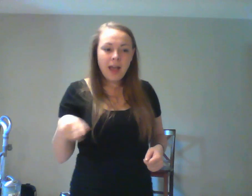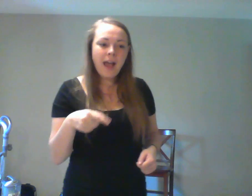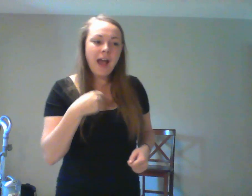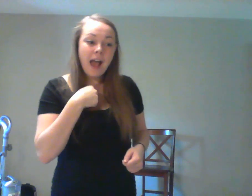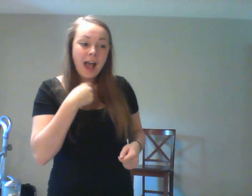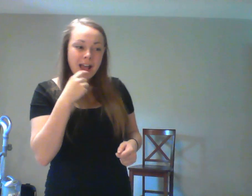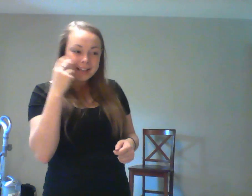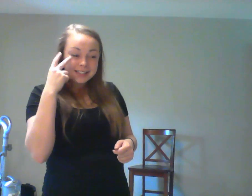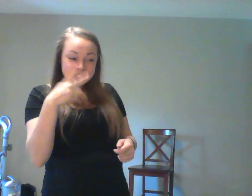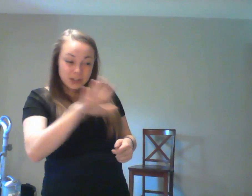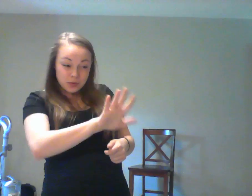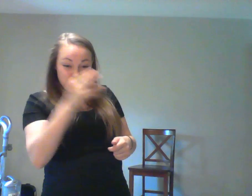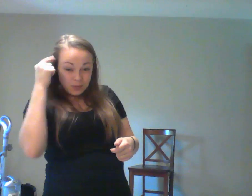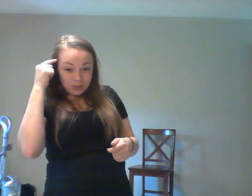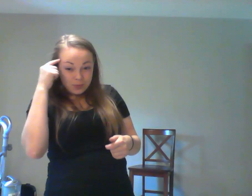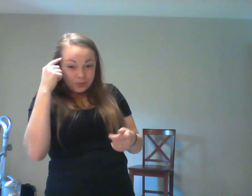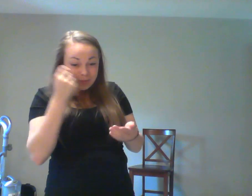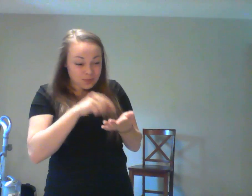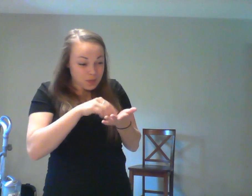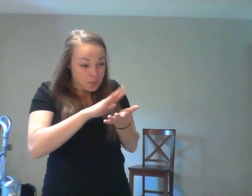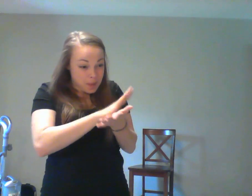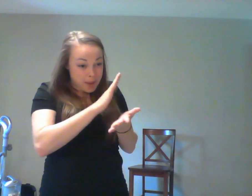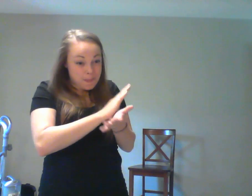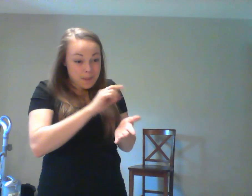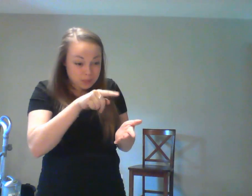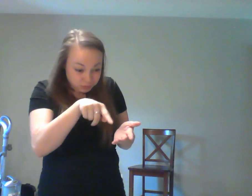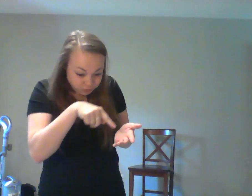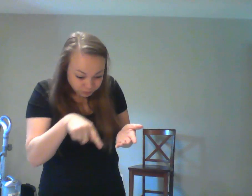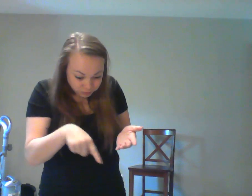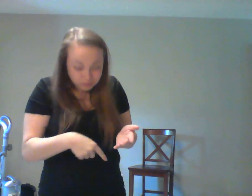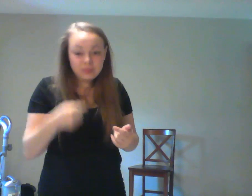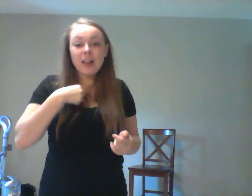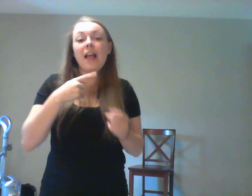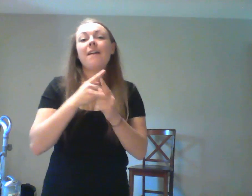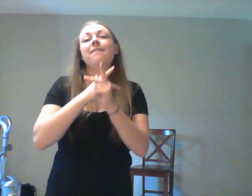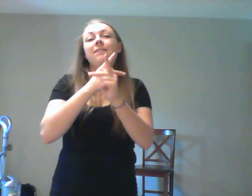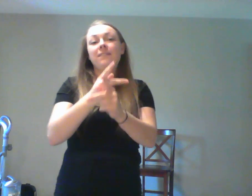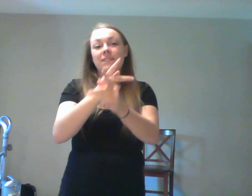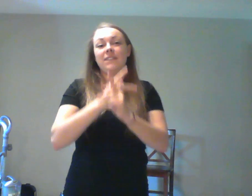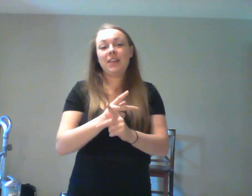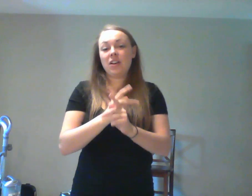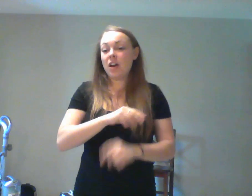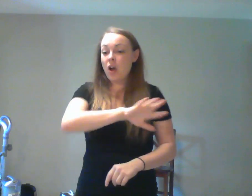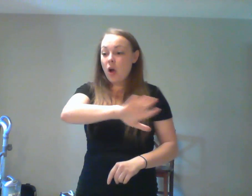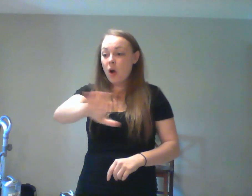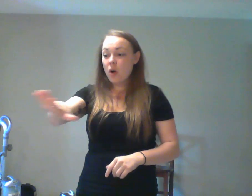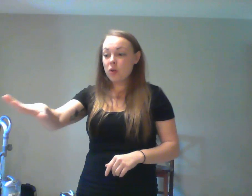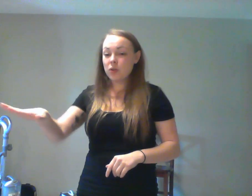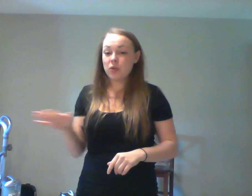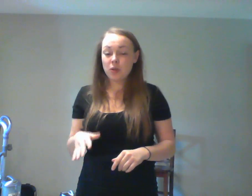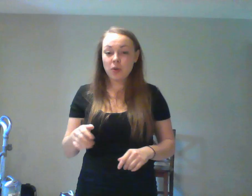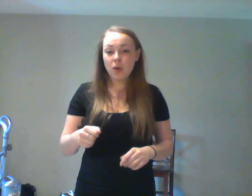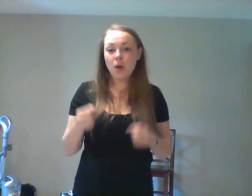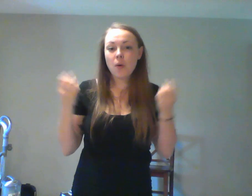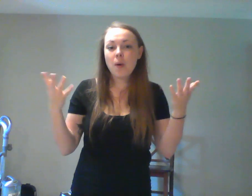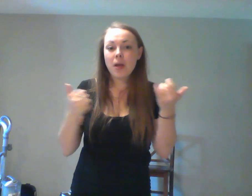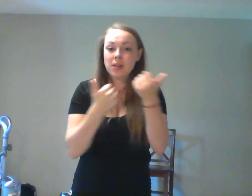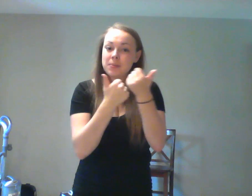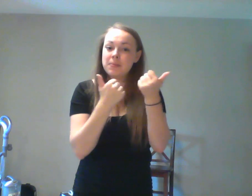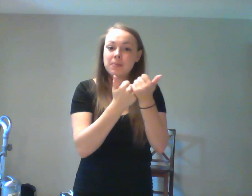thoughts on his paper. A lot of you have already figured out what the main idea is, which is pretty impressive. But right now, if you have not gotten to that